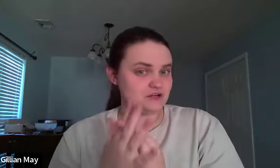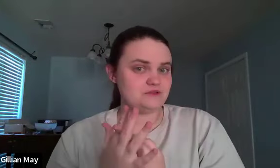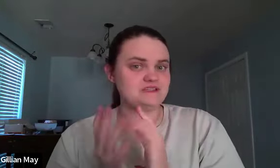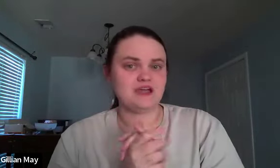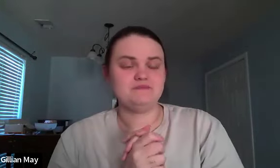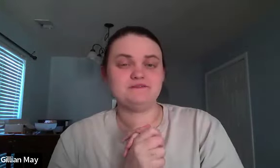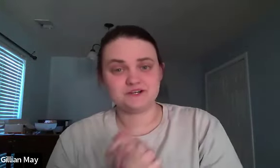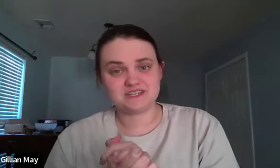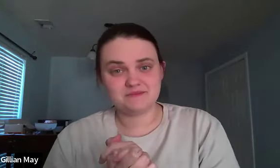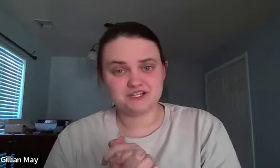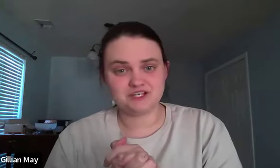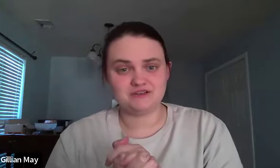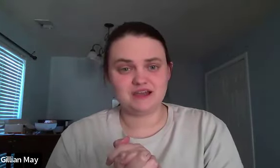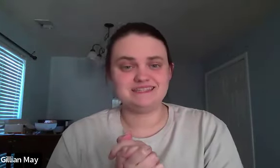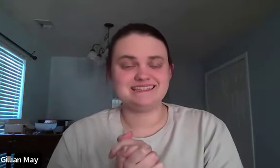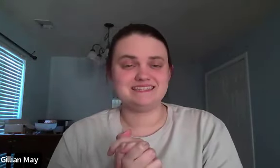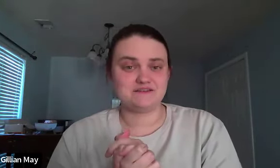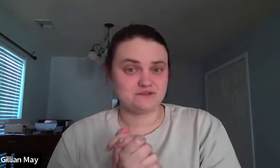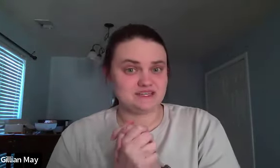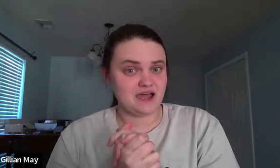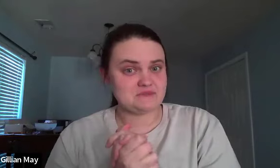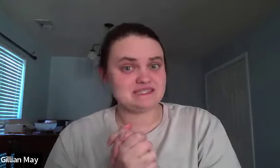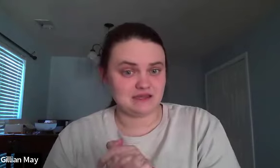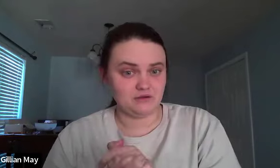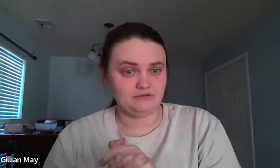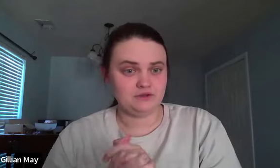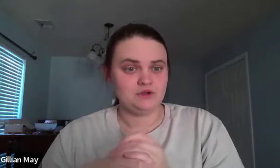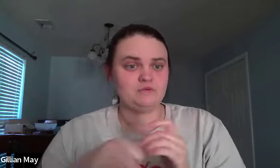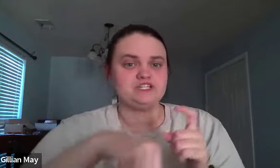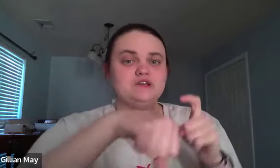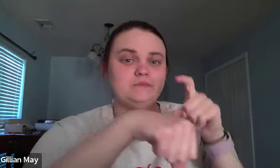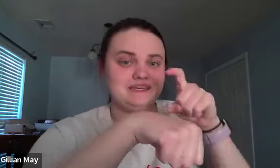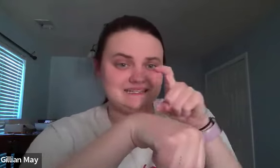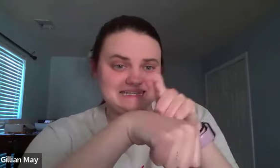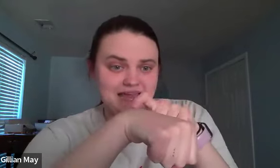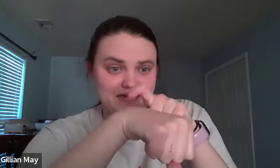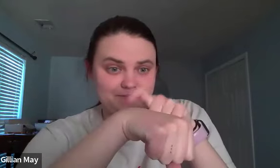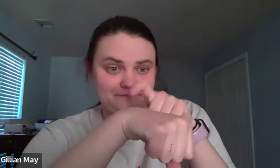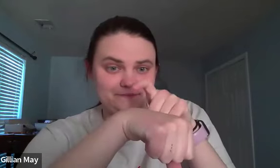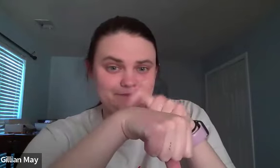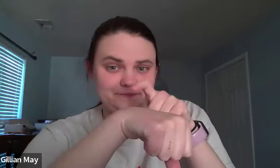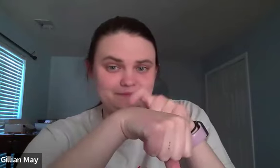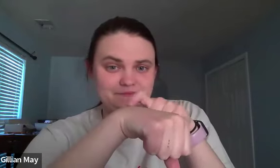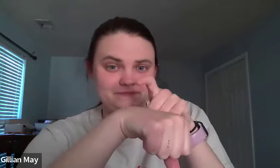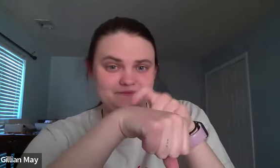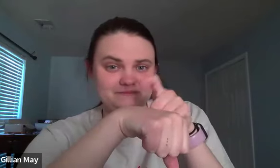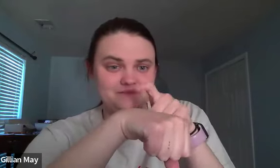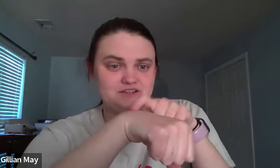start with our time. The first sign I'm going to show you guys is the sign for time itself, which is going to be time. You're just